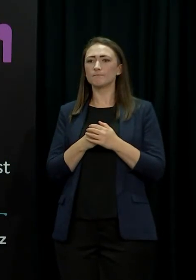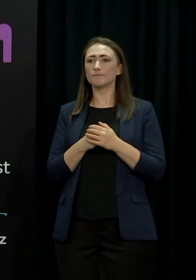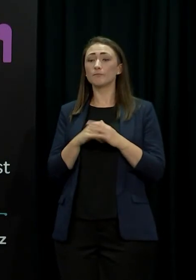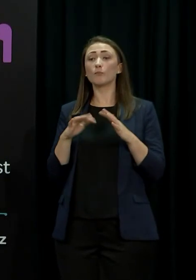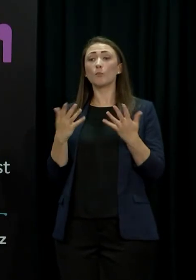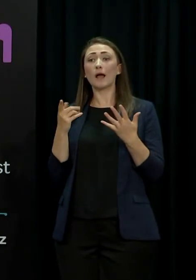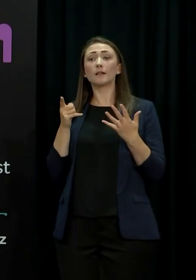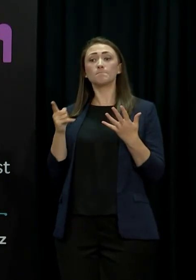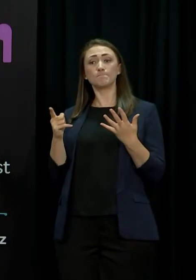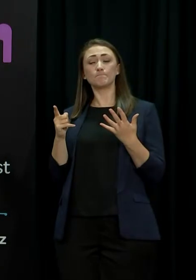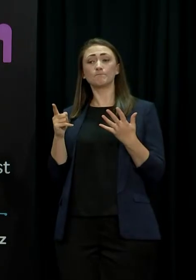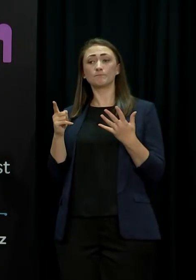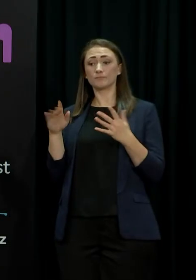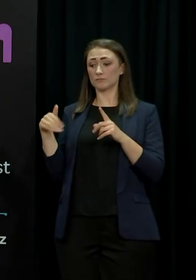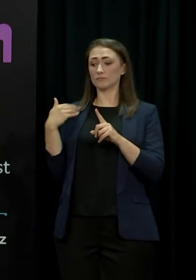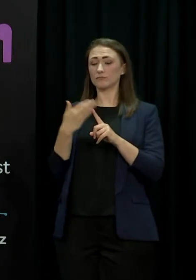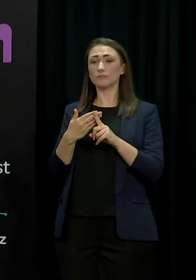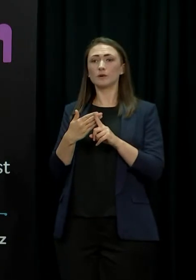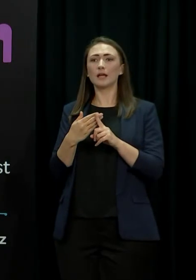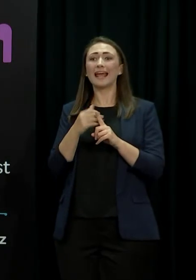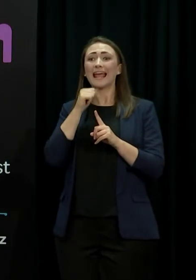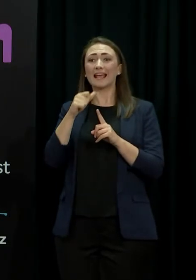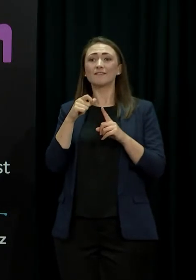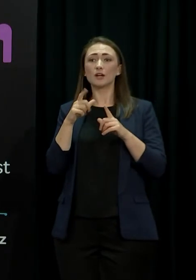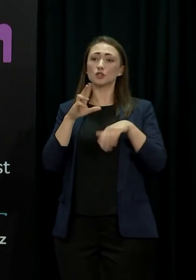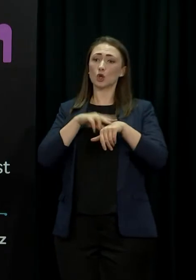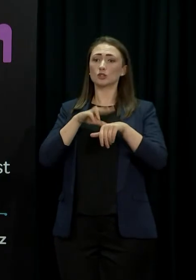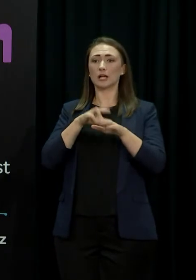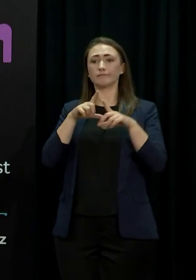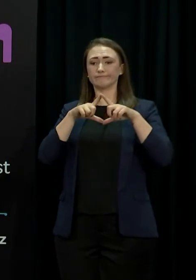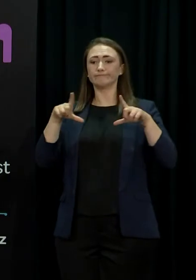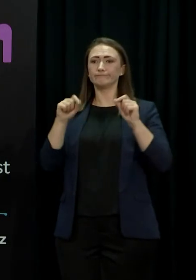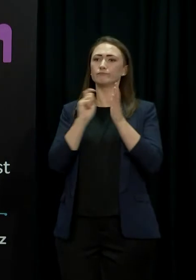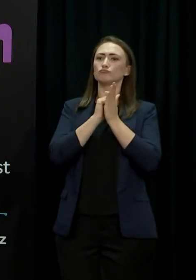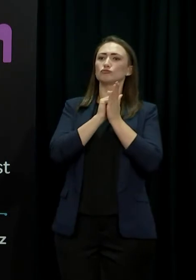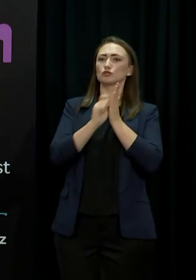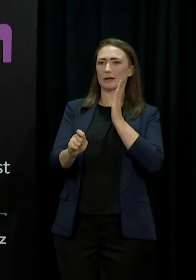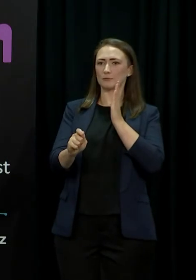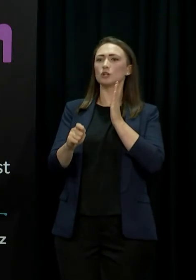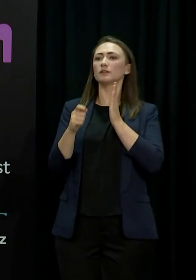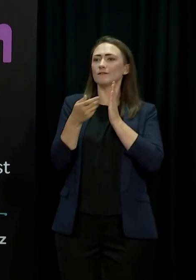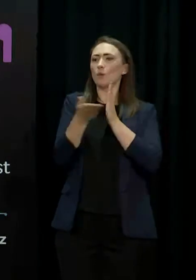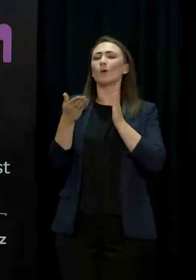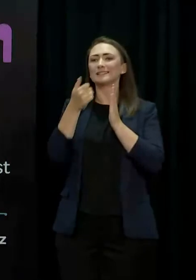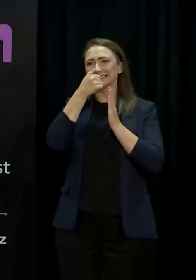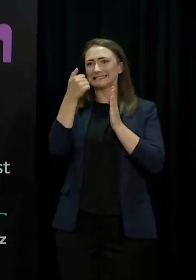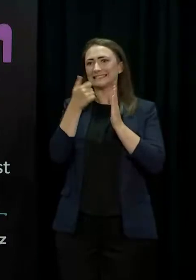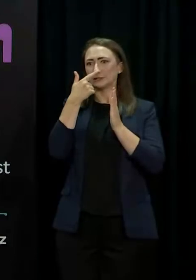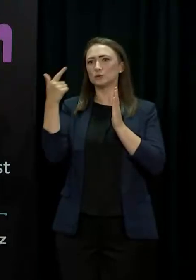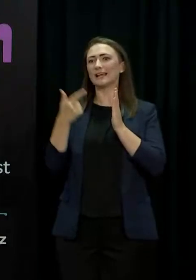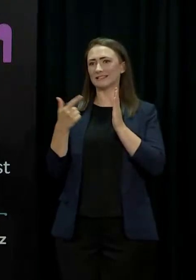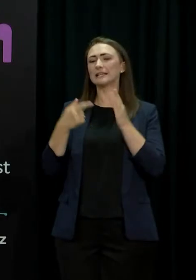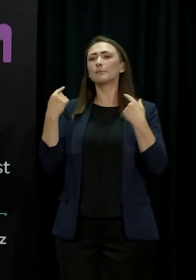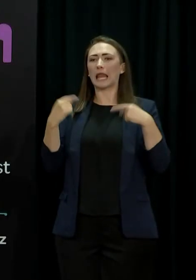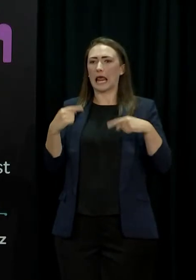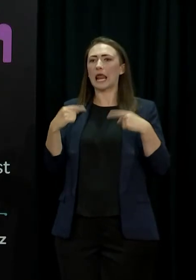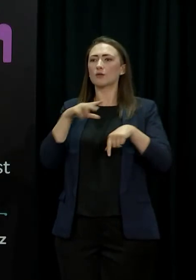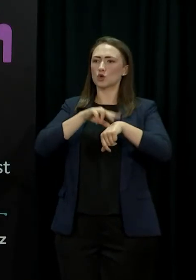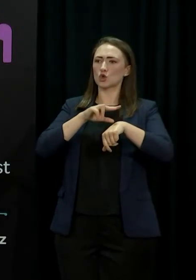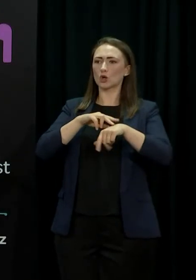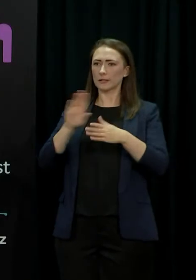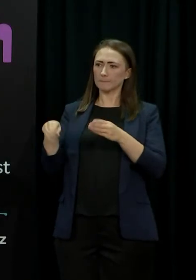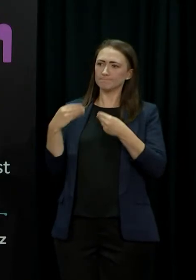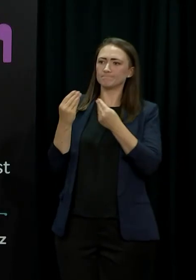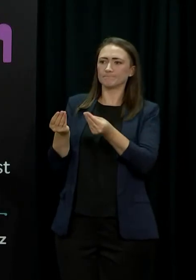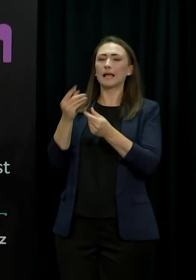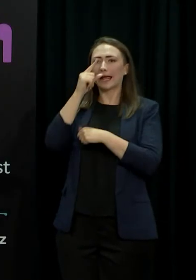on prescription for some time now. So people who have had a desperate need to get them have been able to get them. But in